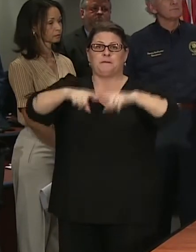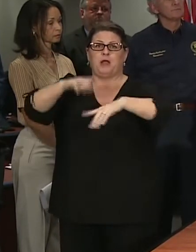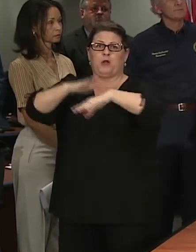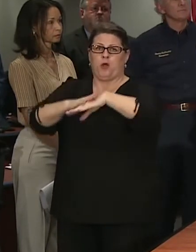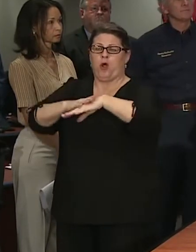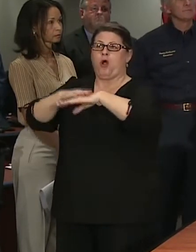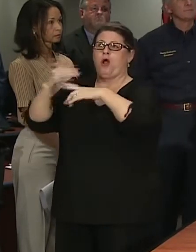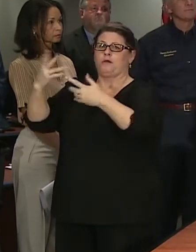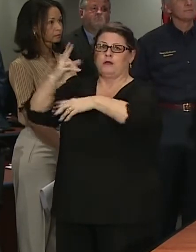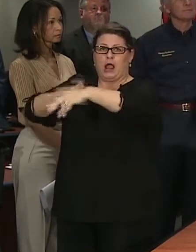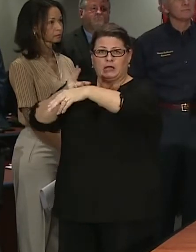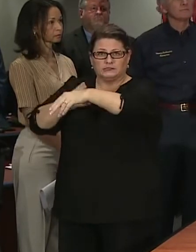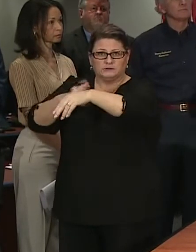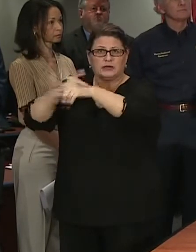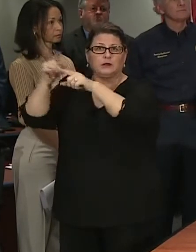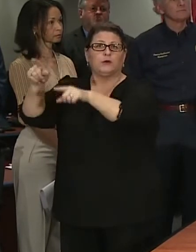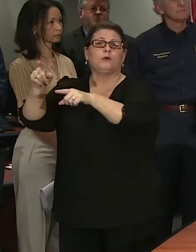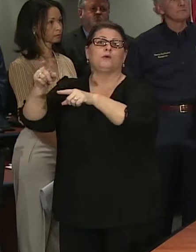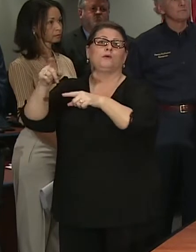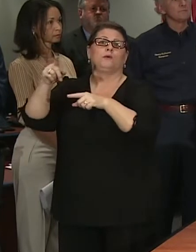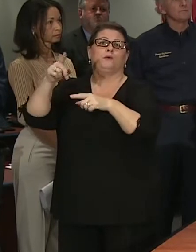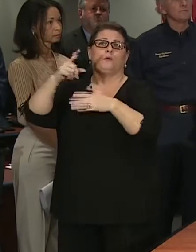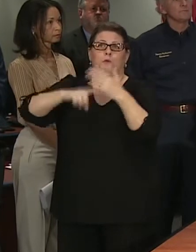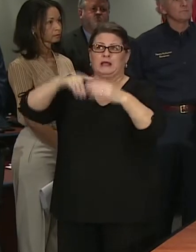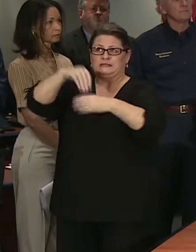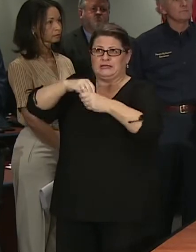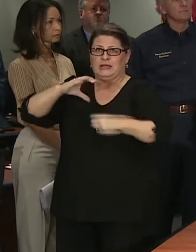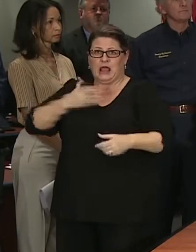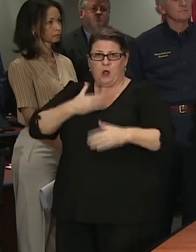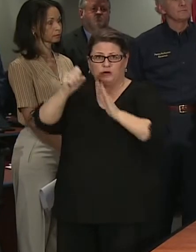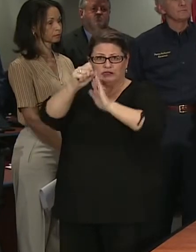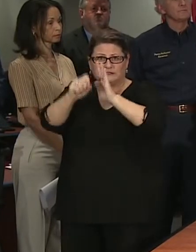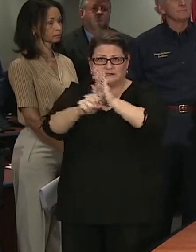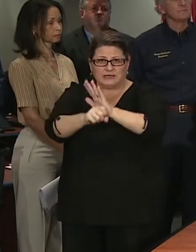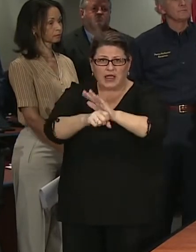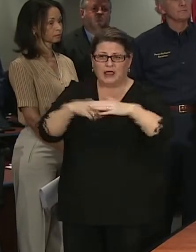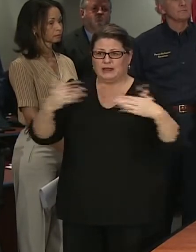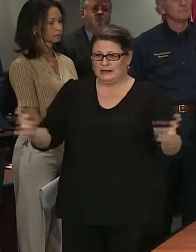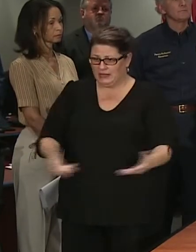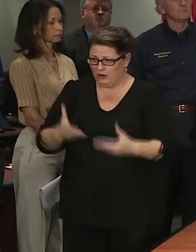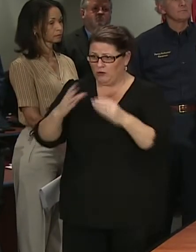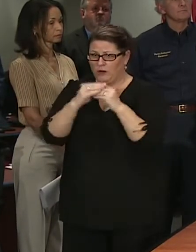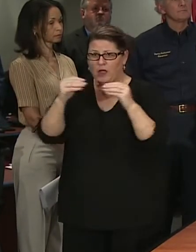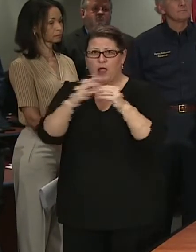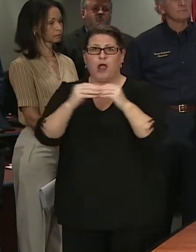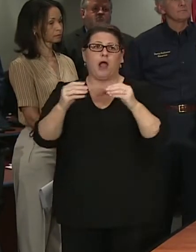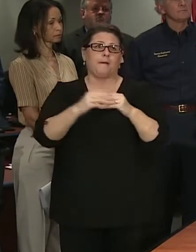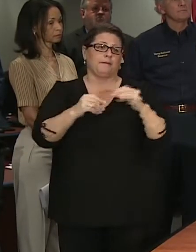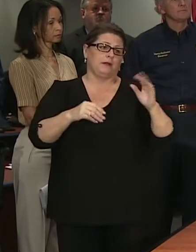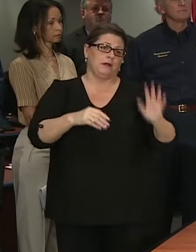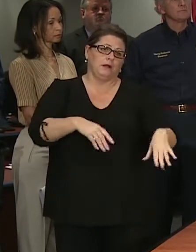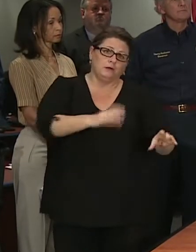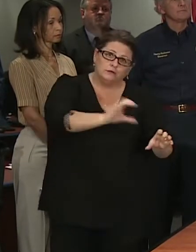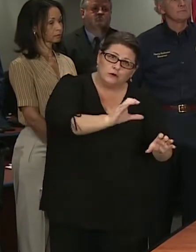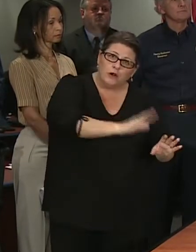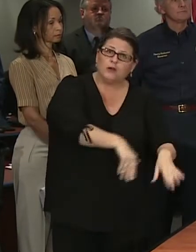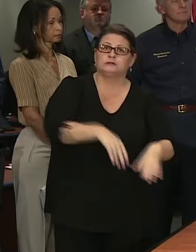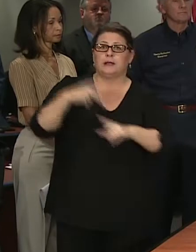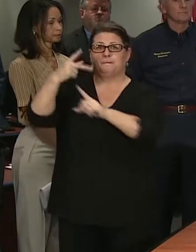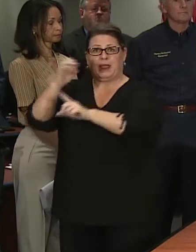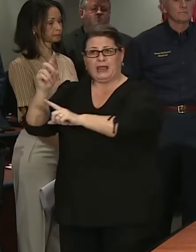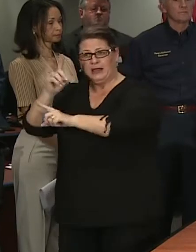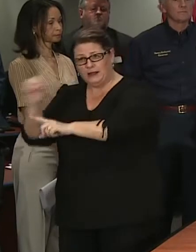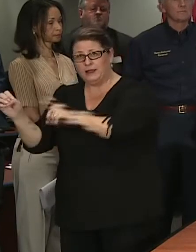system that we have in the state, in the upstate, here in the Midlands, in the low country, in the PD, and throughout the